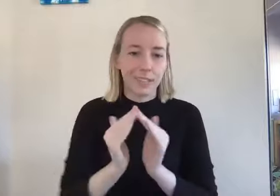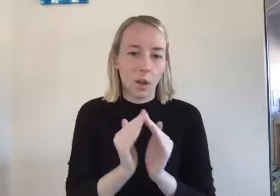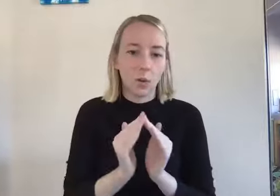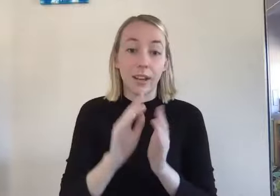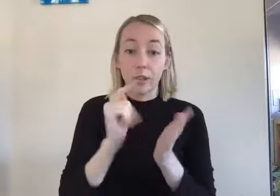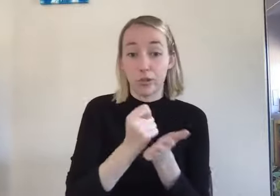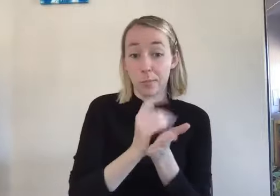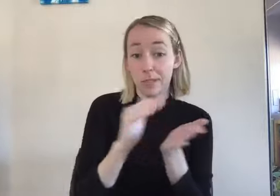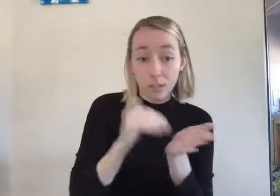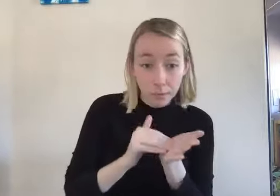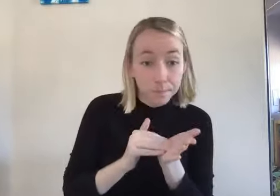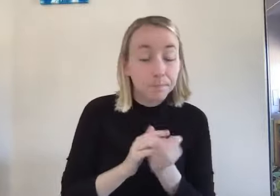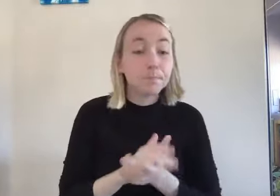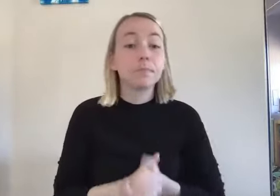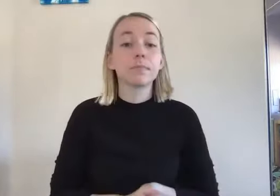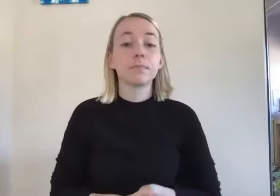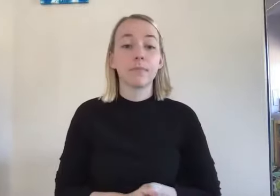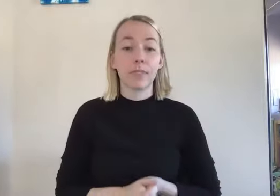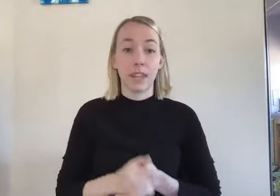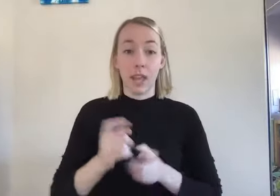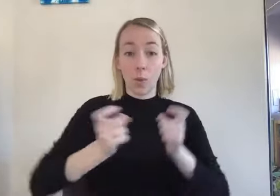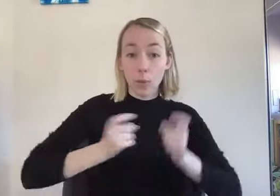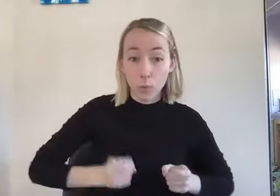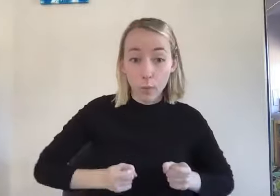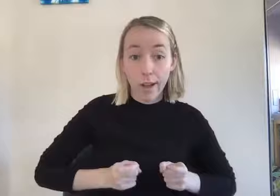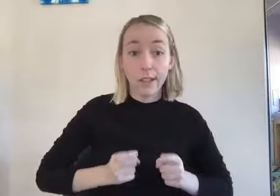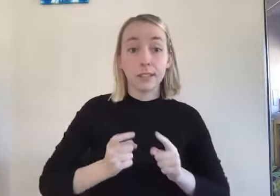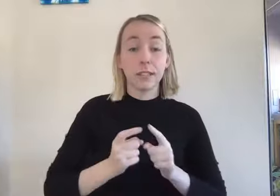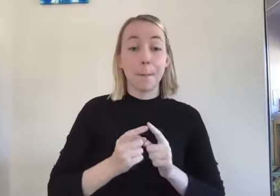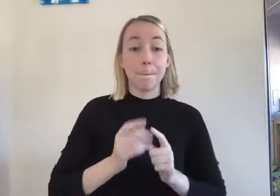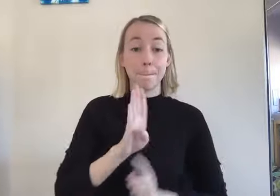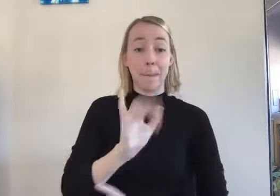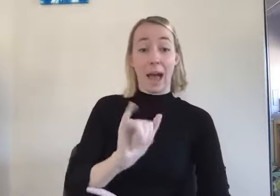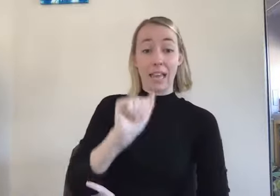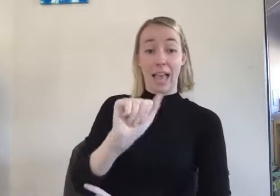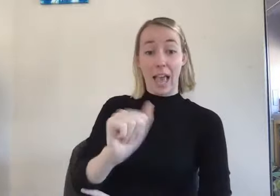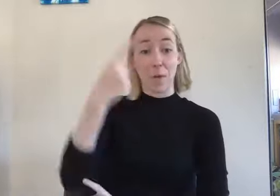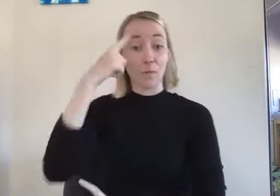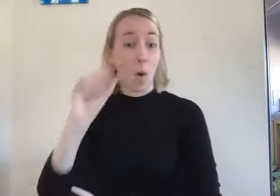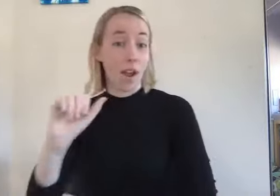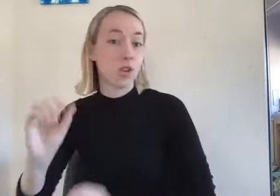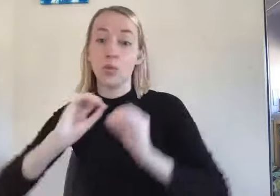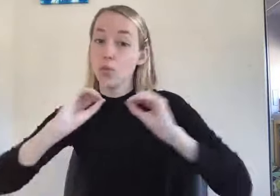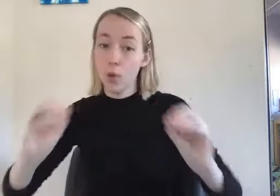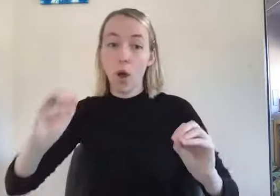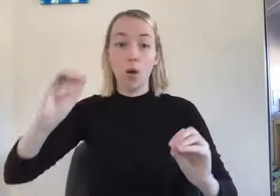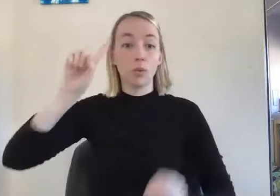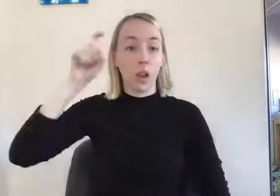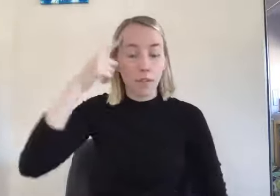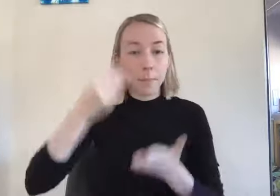Mexico, who had a treatment center. And that was run by AAs for AAs, no federal money. They didn't take money